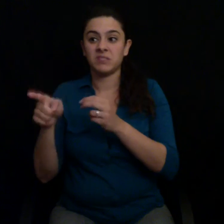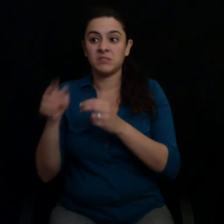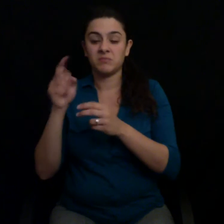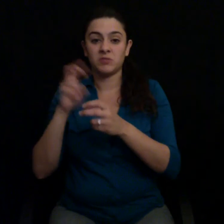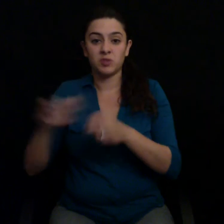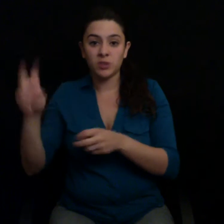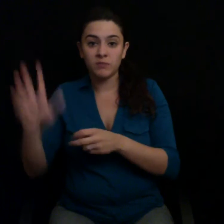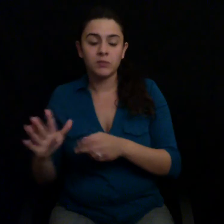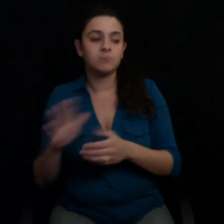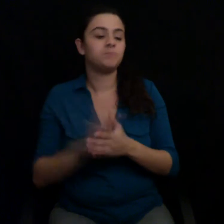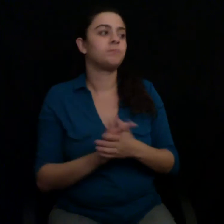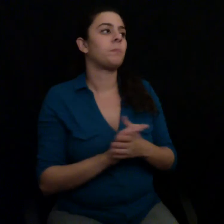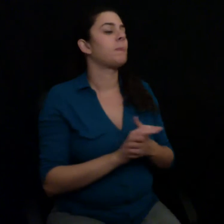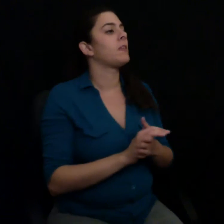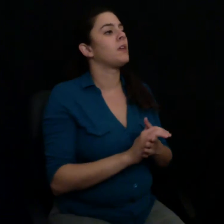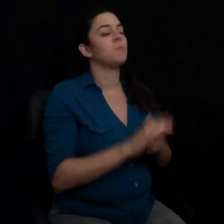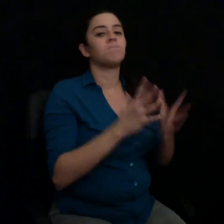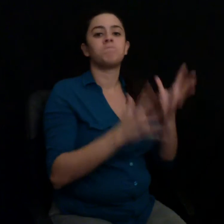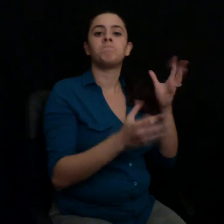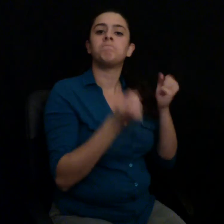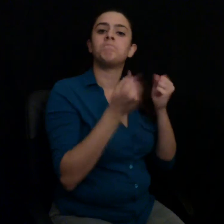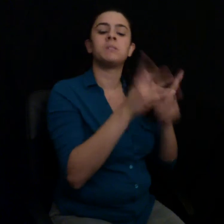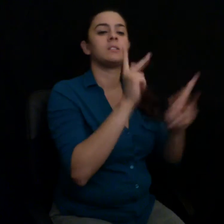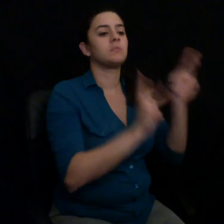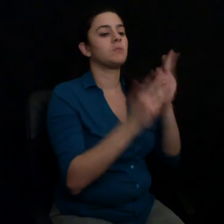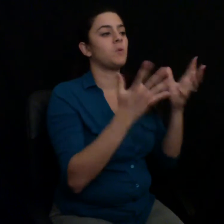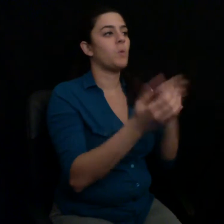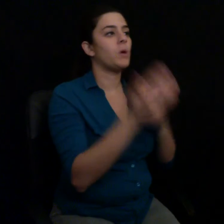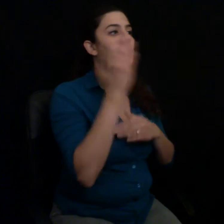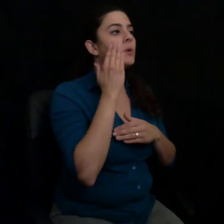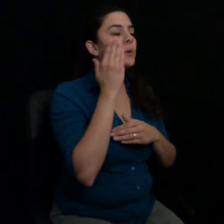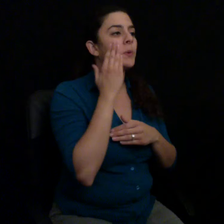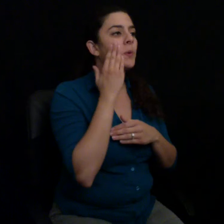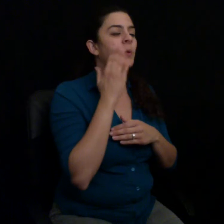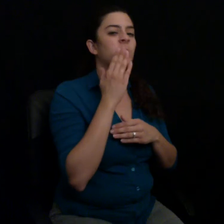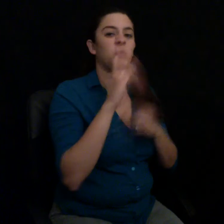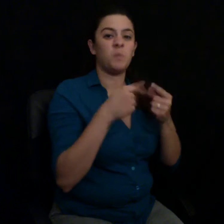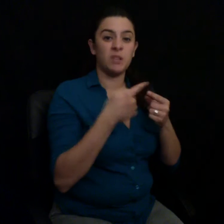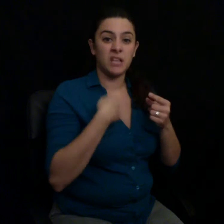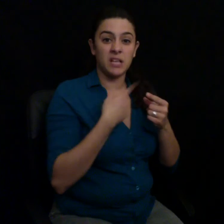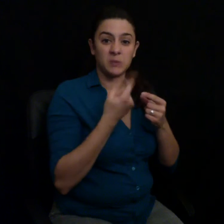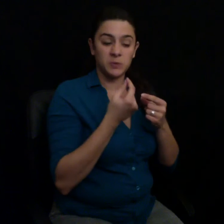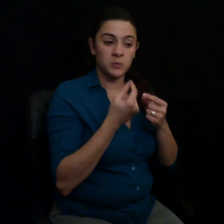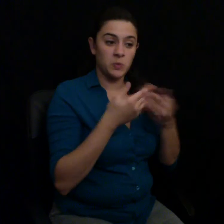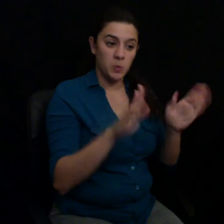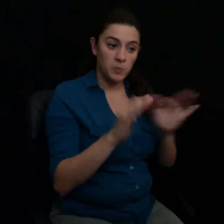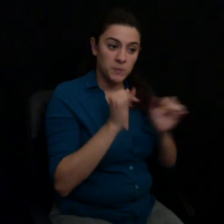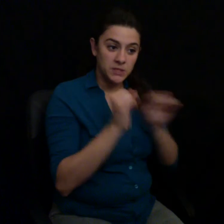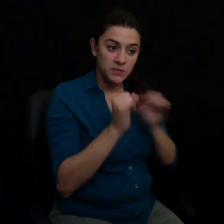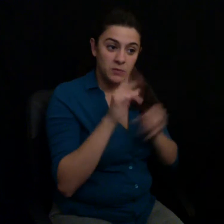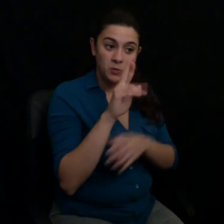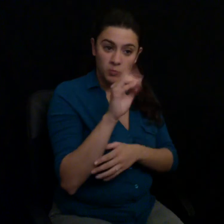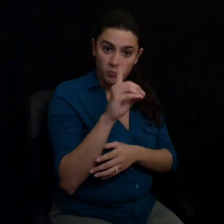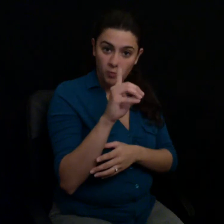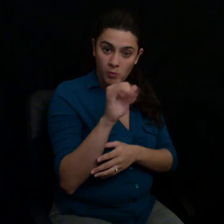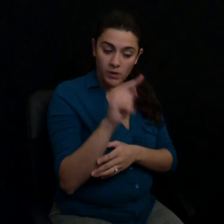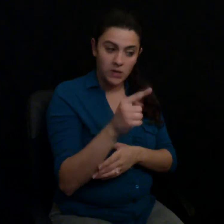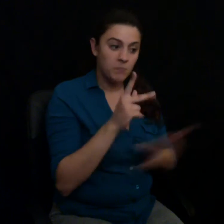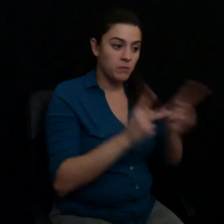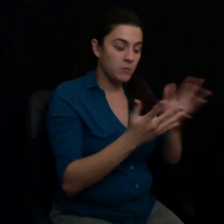popular questions I get on the subreddit or on the AMAs or anything is people want to know, can